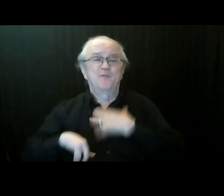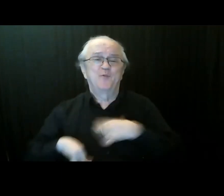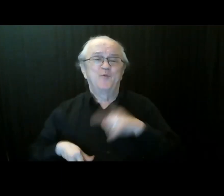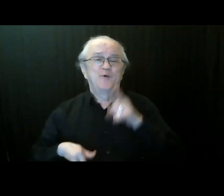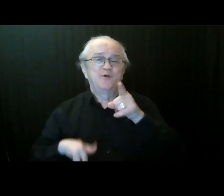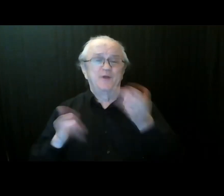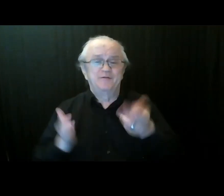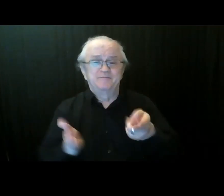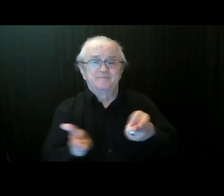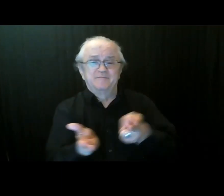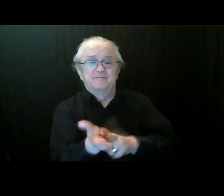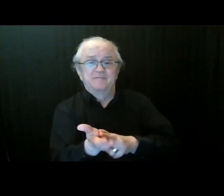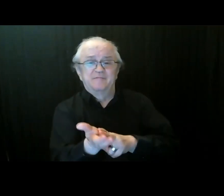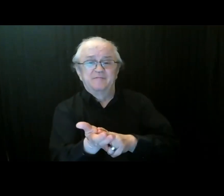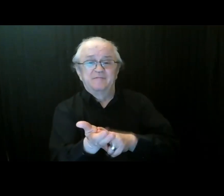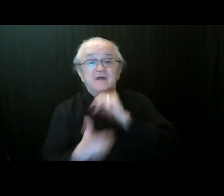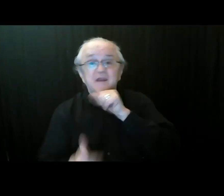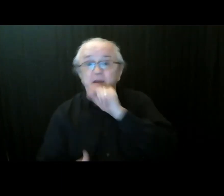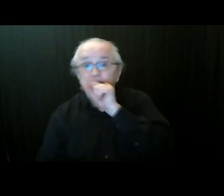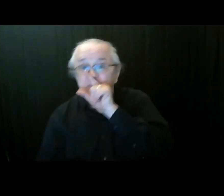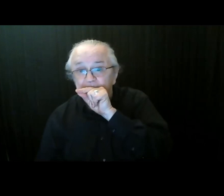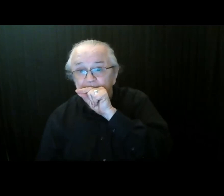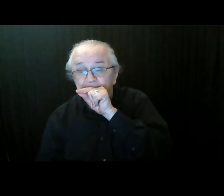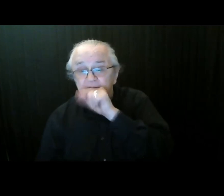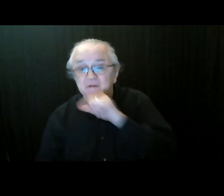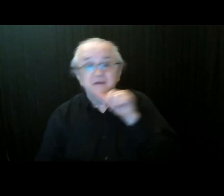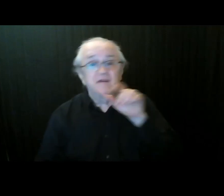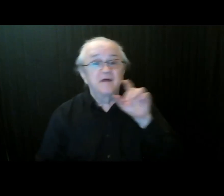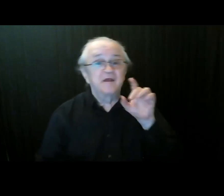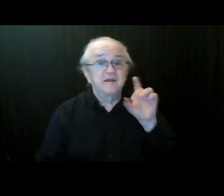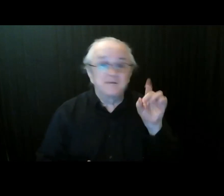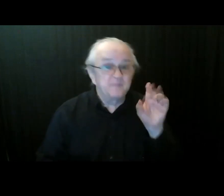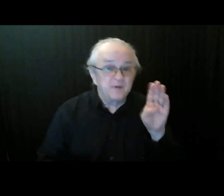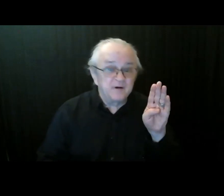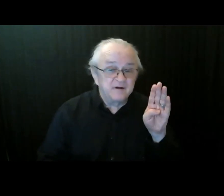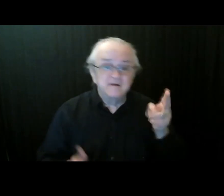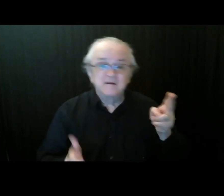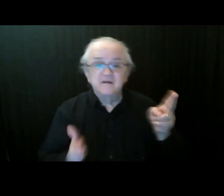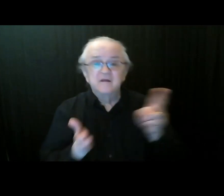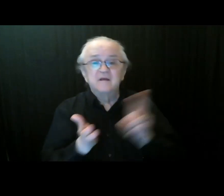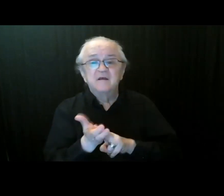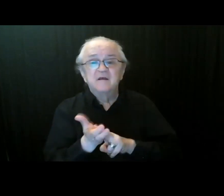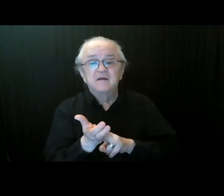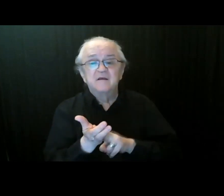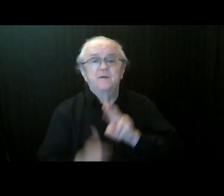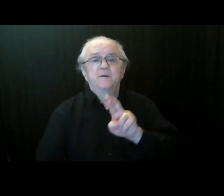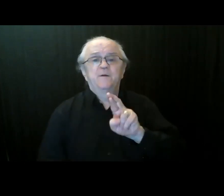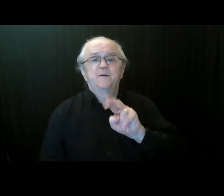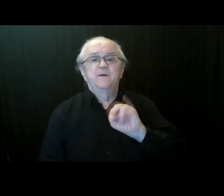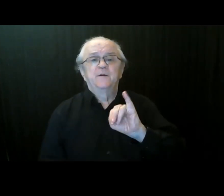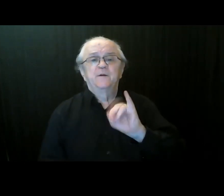was signed, not Peep, not Dickie Peep, not Dickie Bird, but it was signed Richard